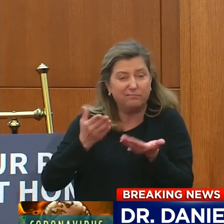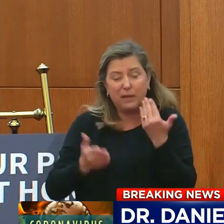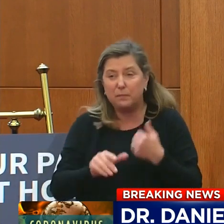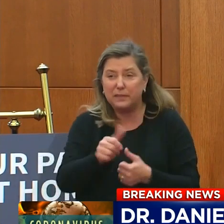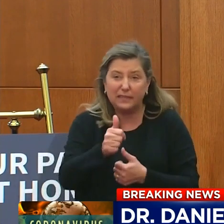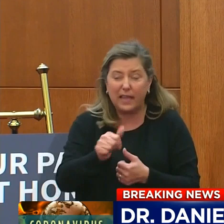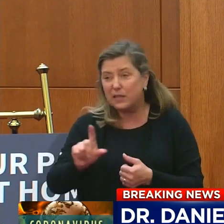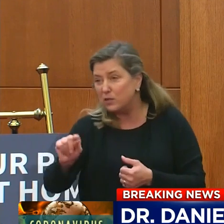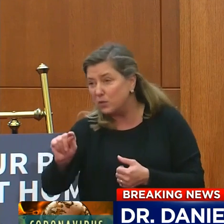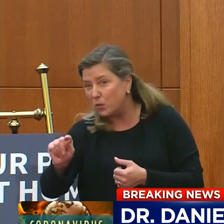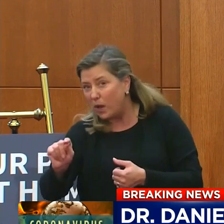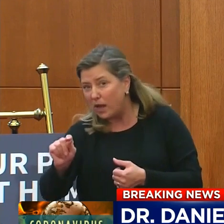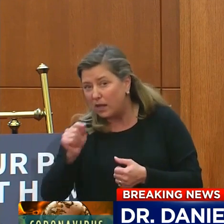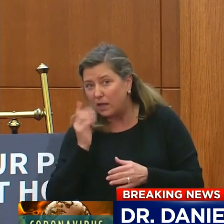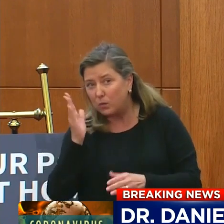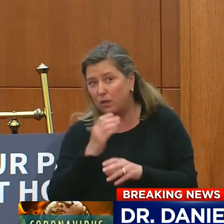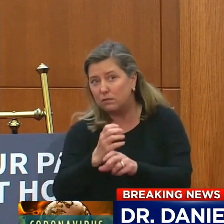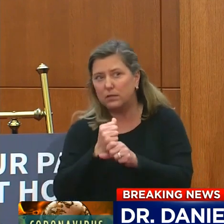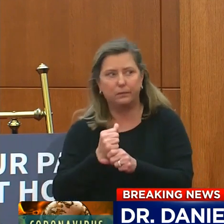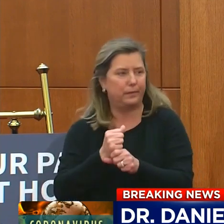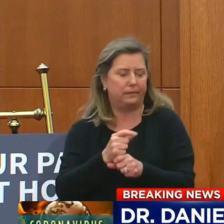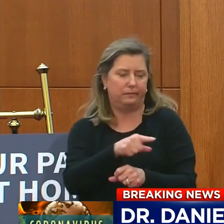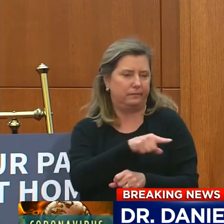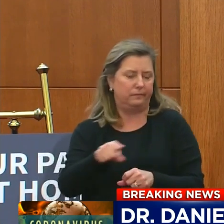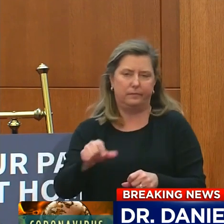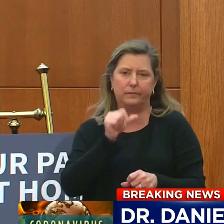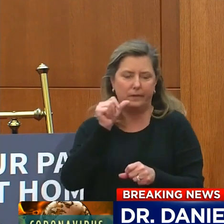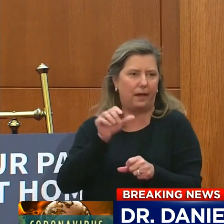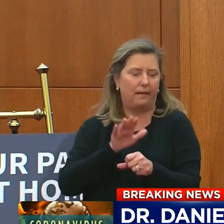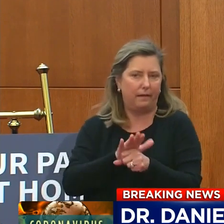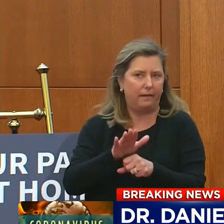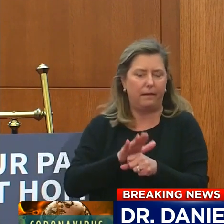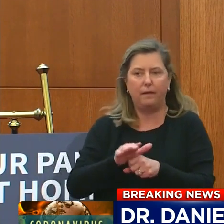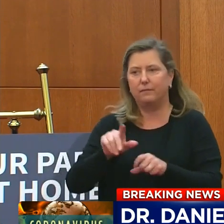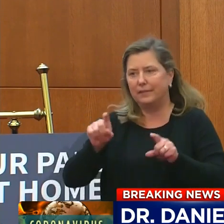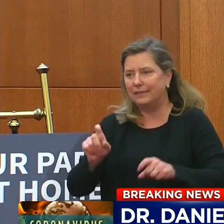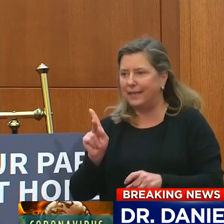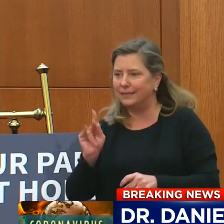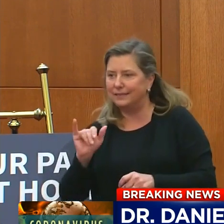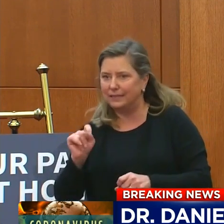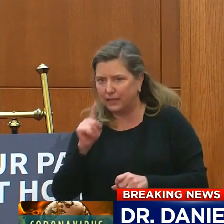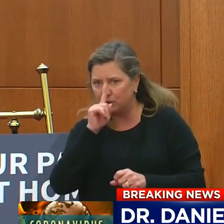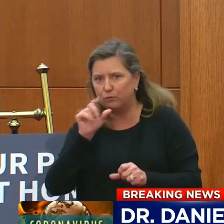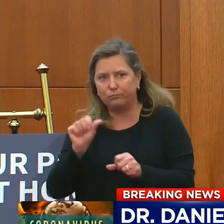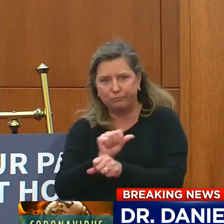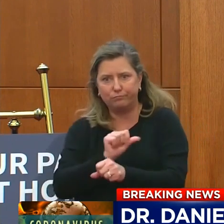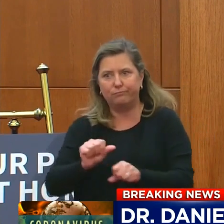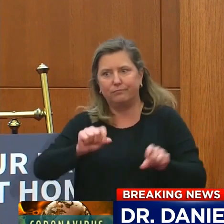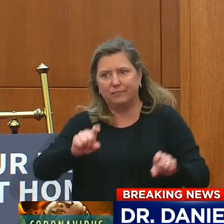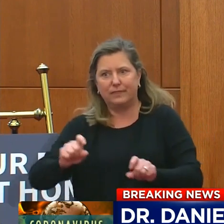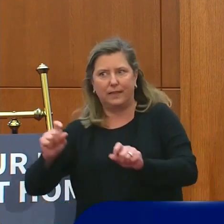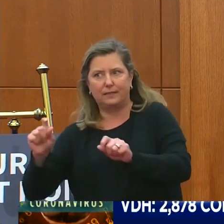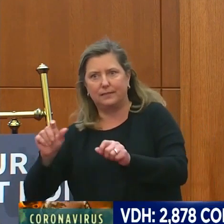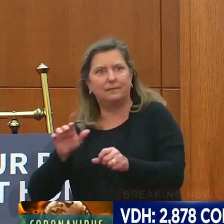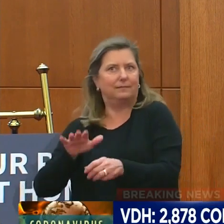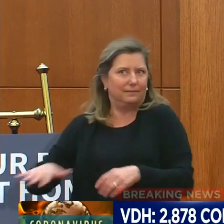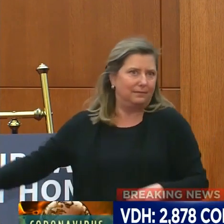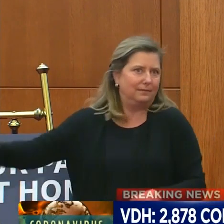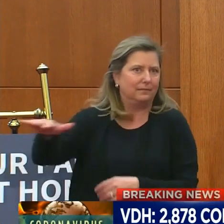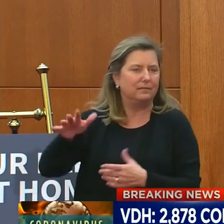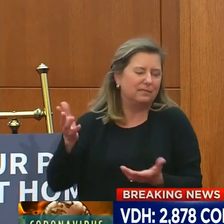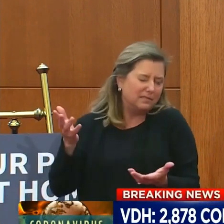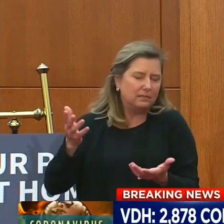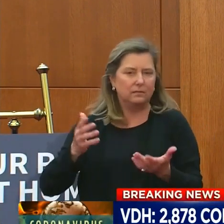range, but not yet the number of test kits it takes to test adequately. That does have a less